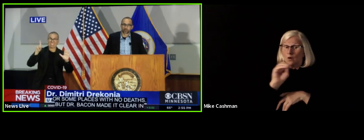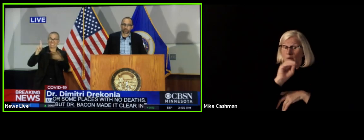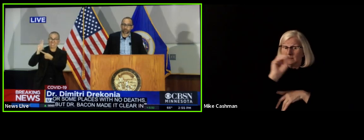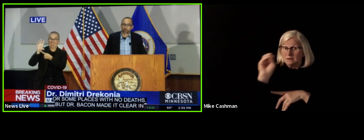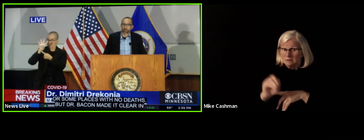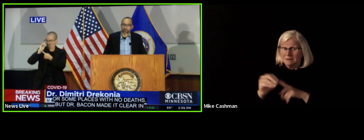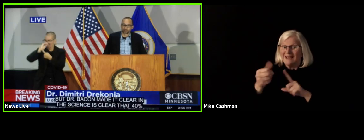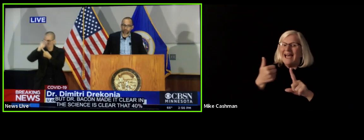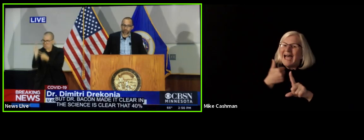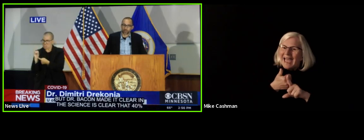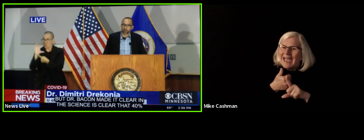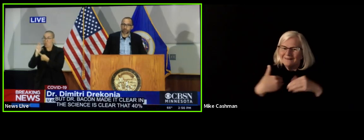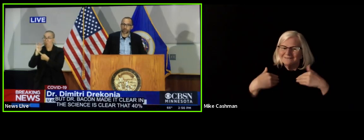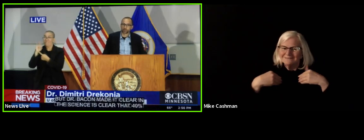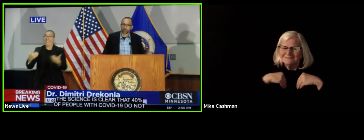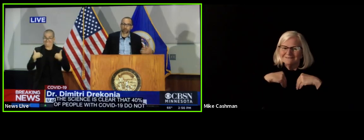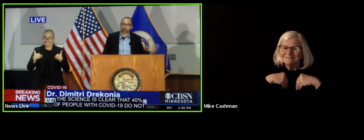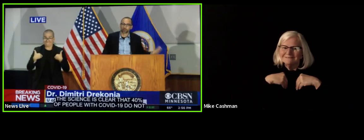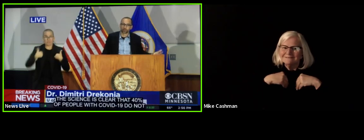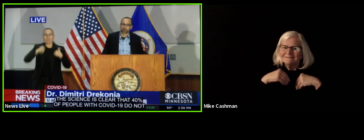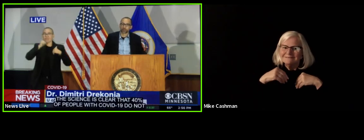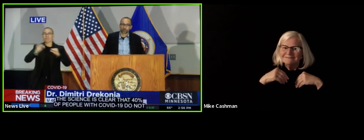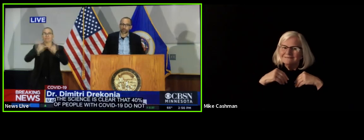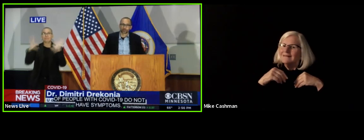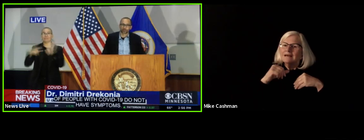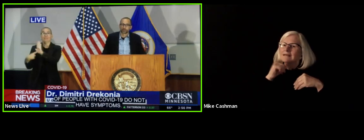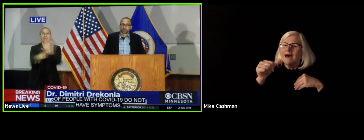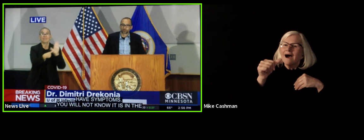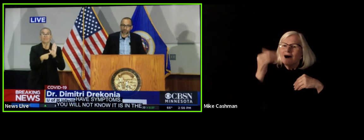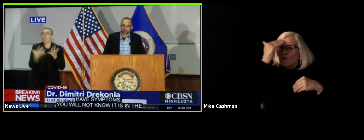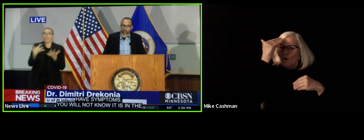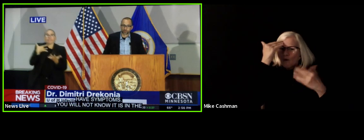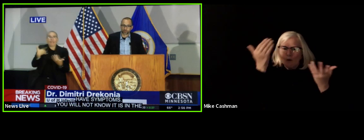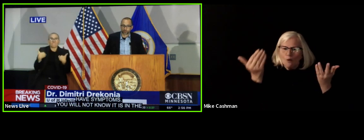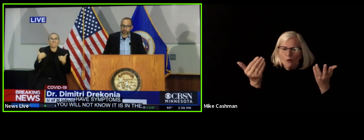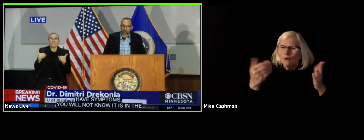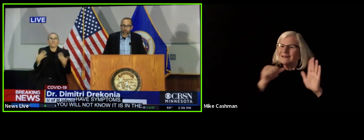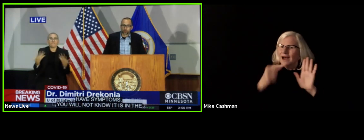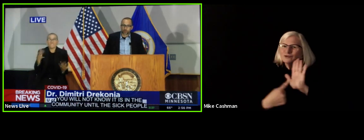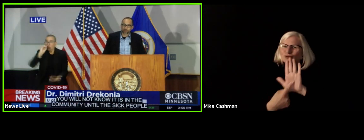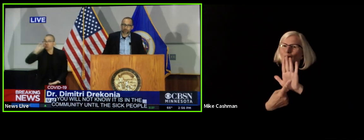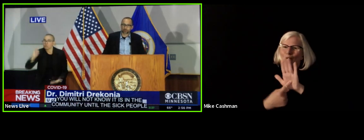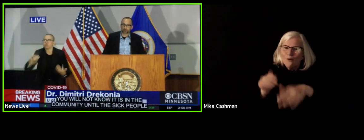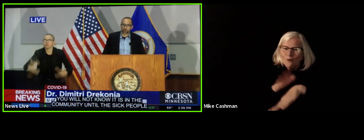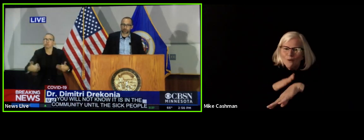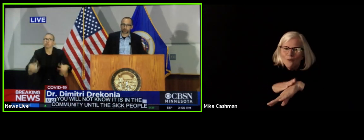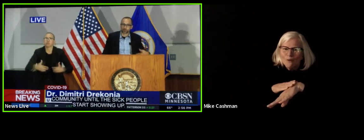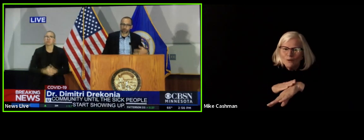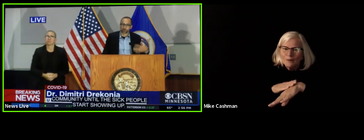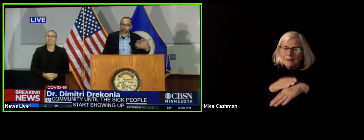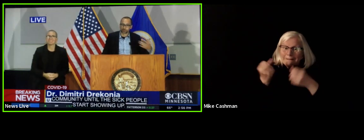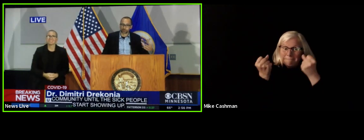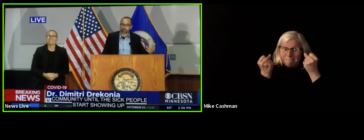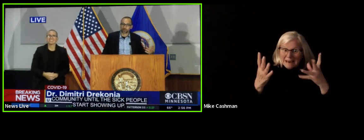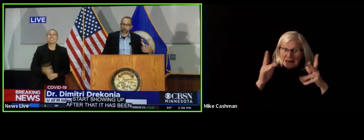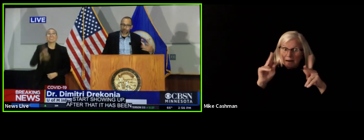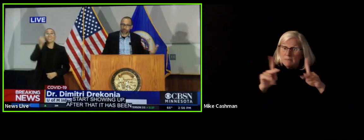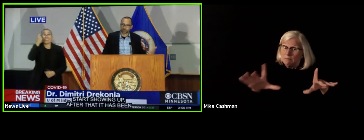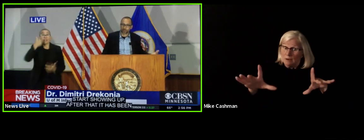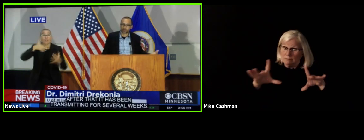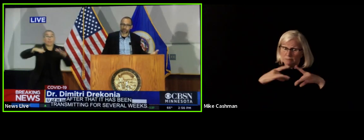until the sick people start showing up. And after that, it's been transmitting around there for several weeks. So waiting for the disease